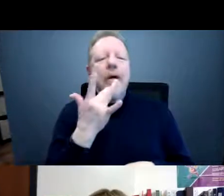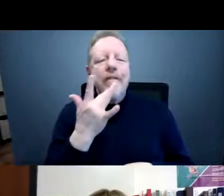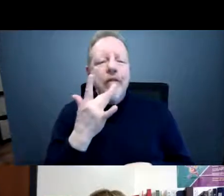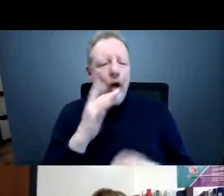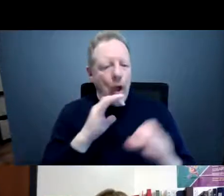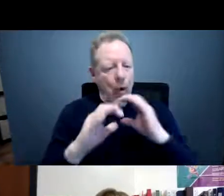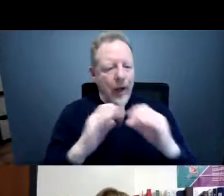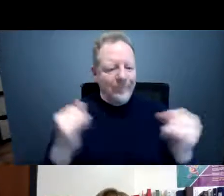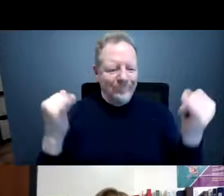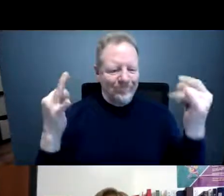communication.